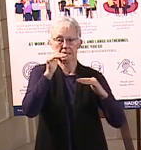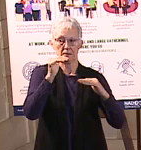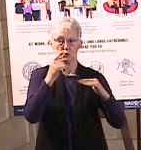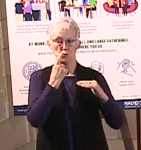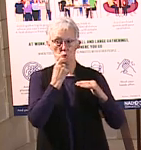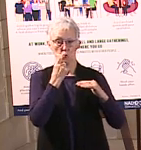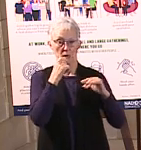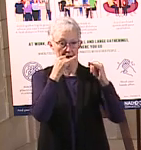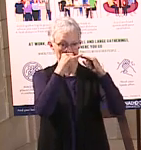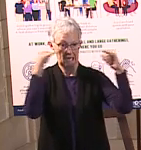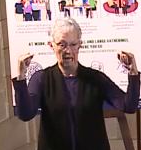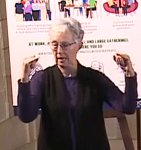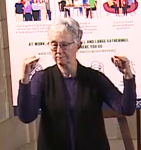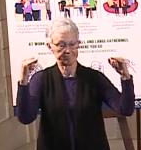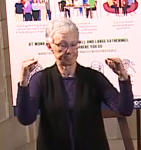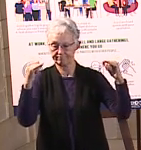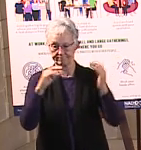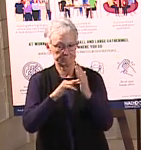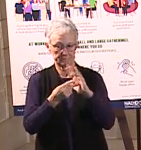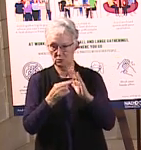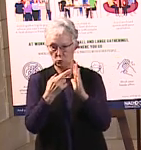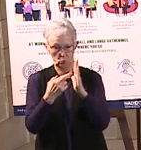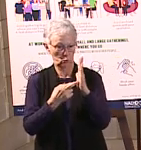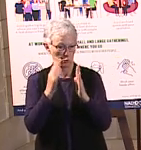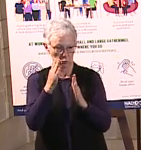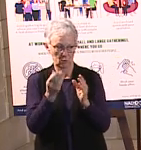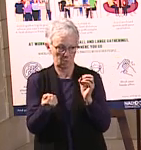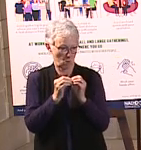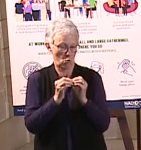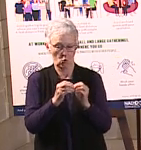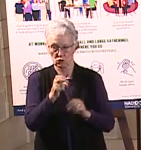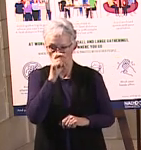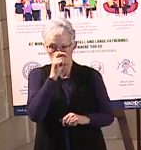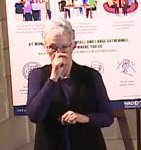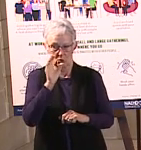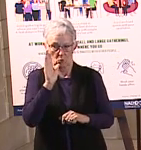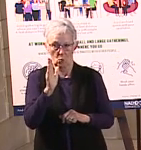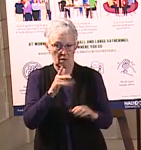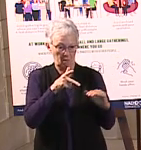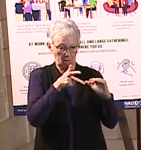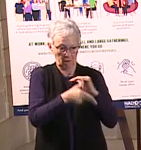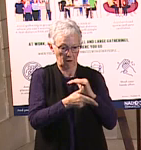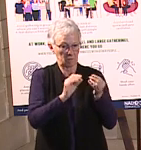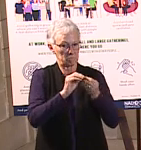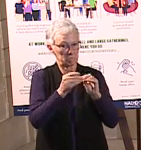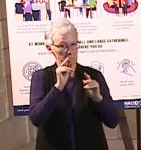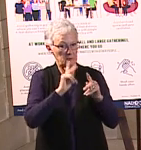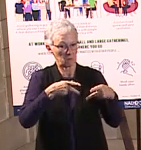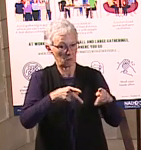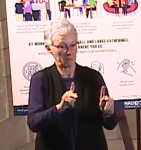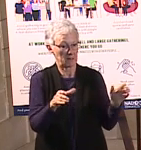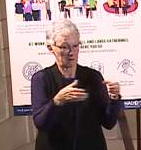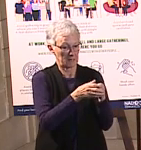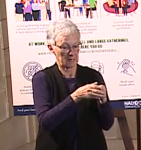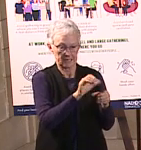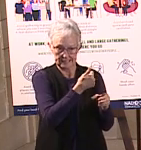restrictions. We will have a 10-person rule on indoor gatherings, 25-person rule on outdoor